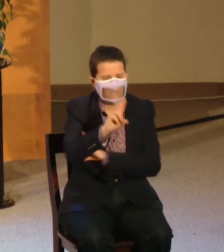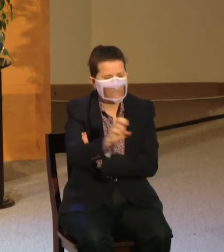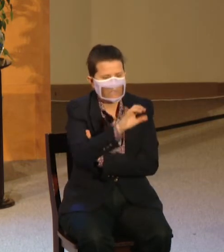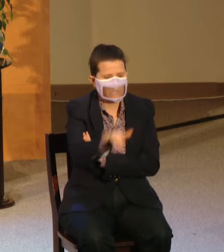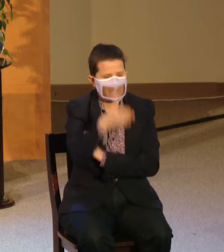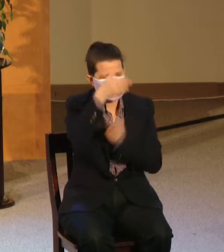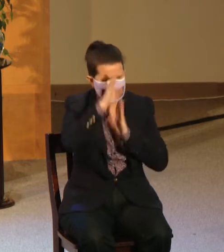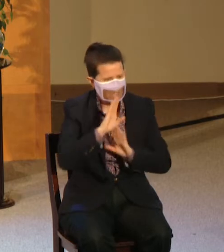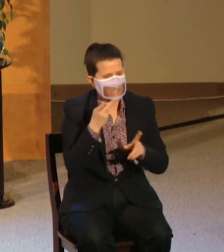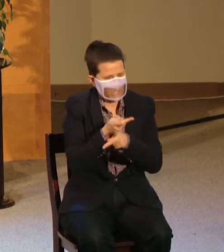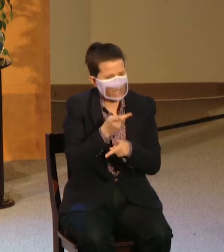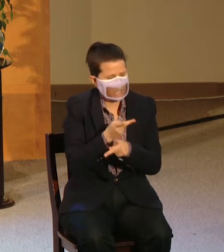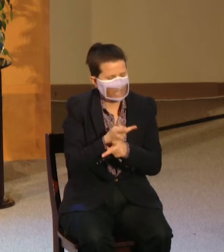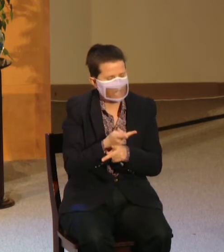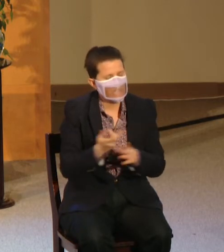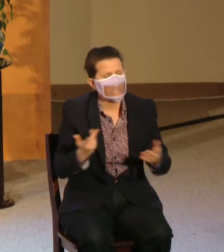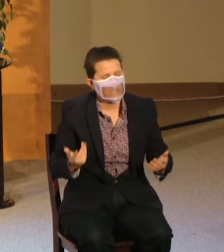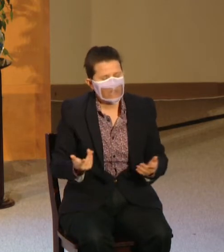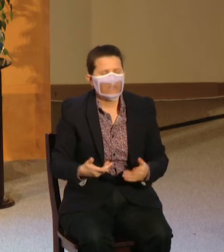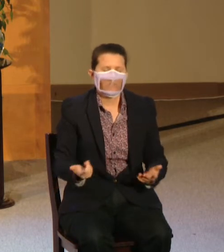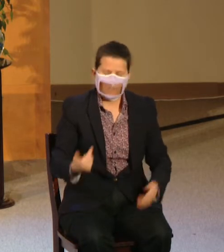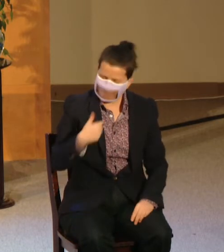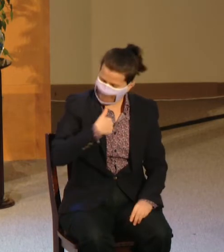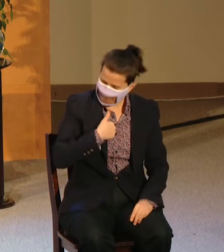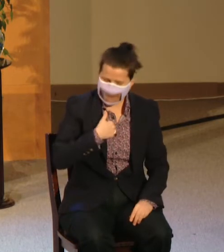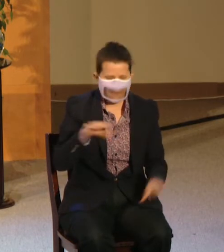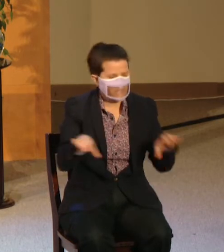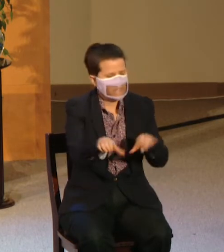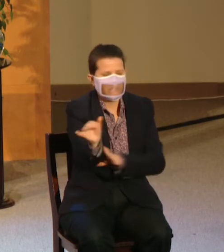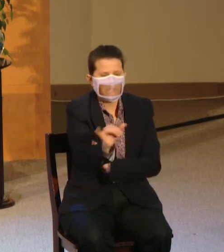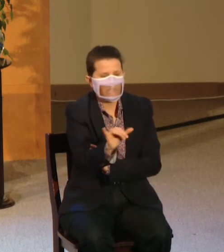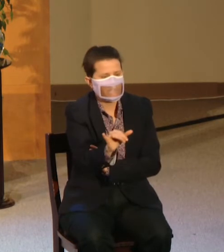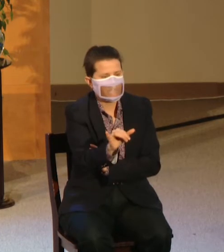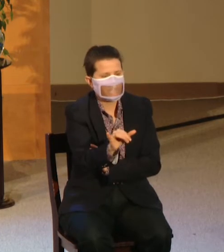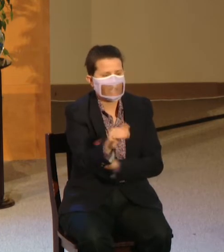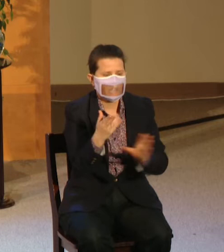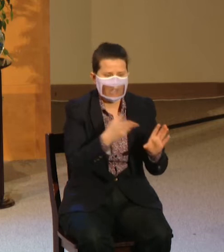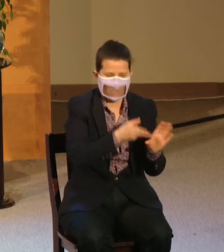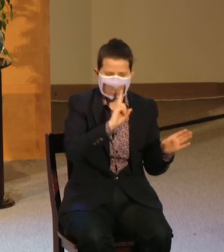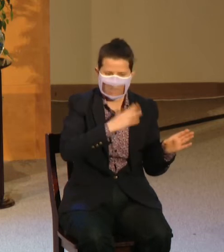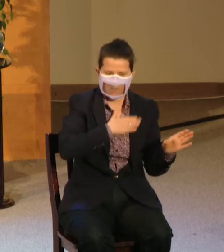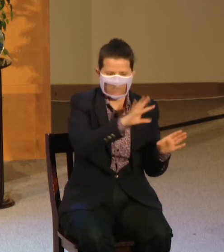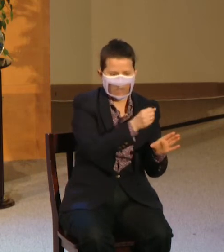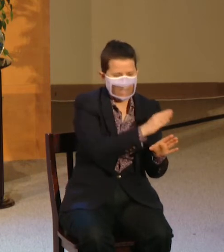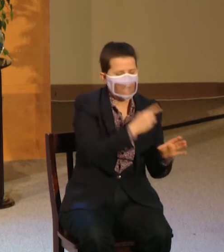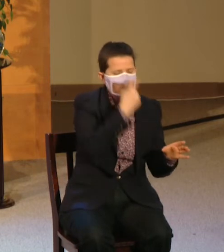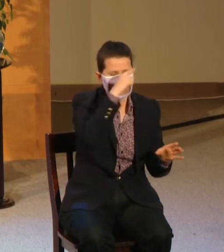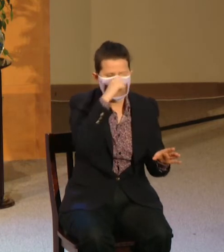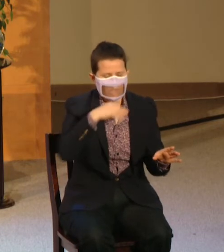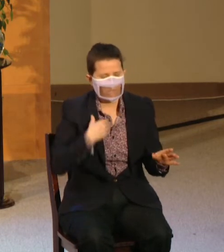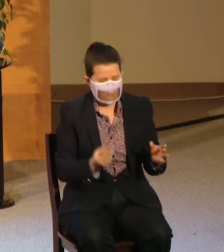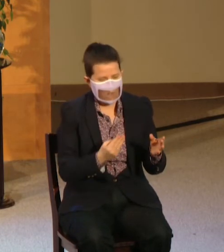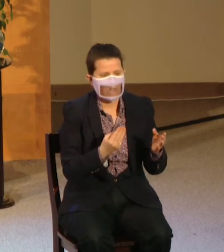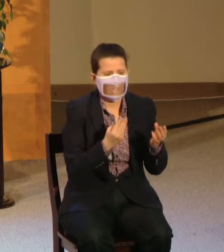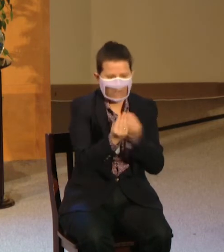So I did that. I quit this job to go to ministerial school, and I was willing to give it up, but it